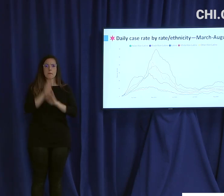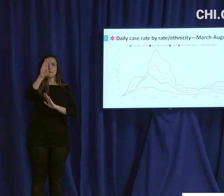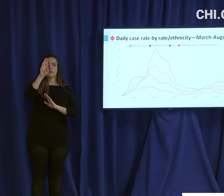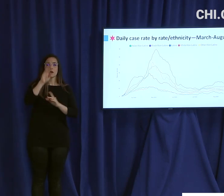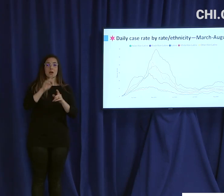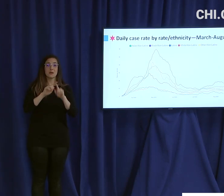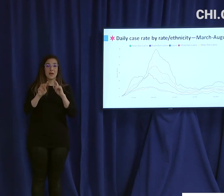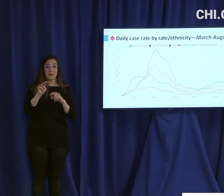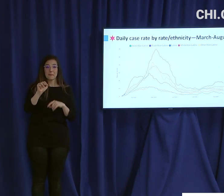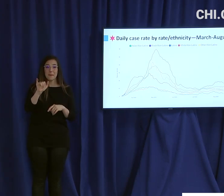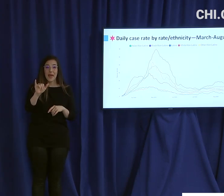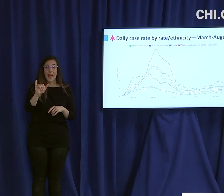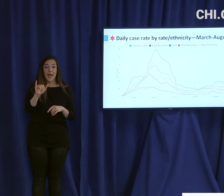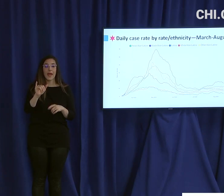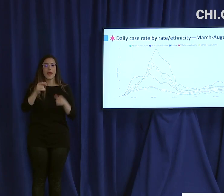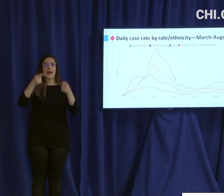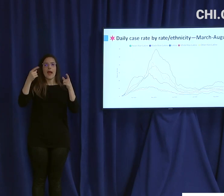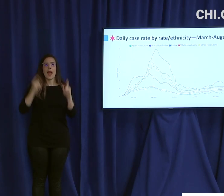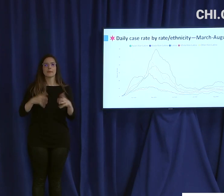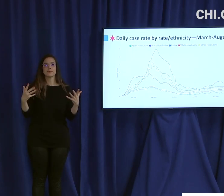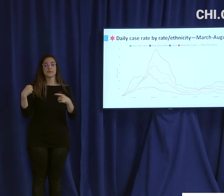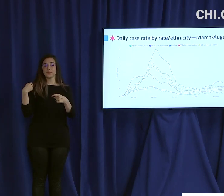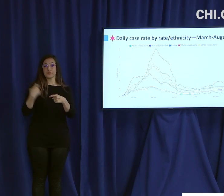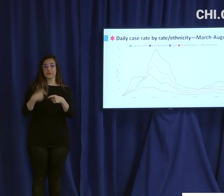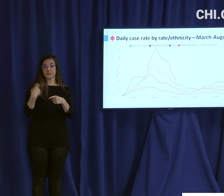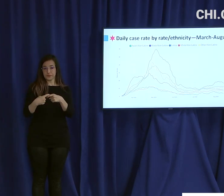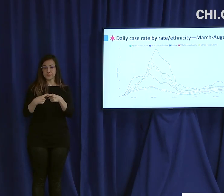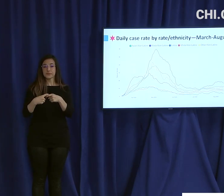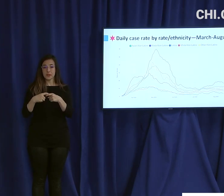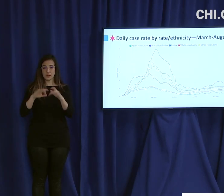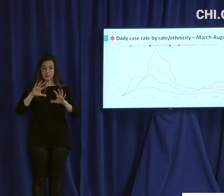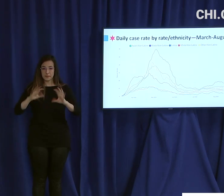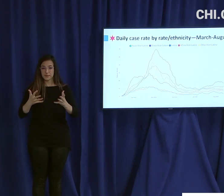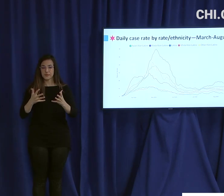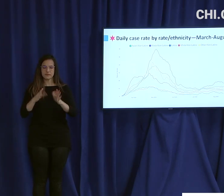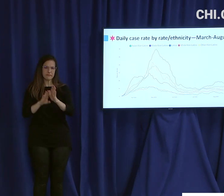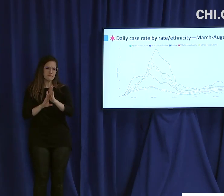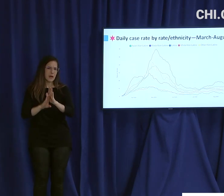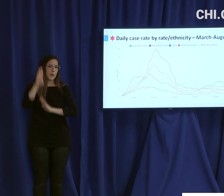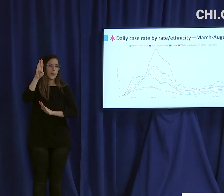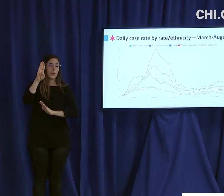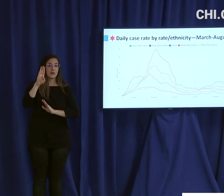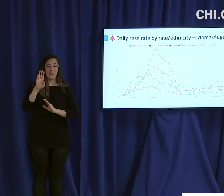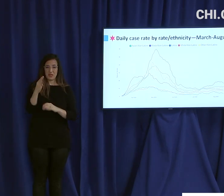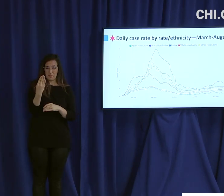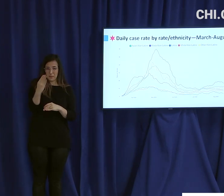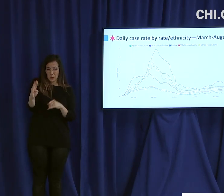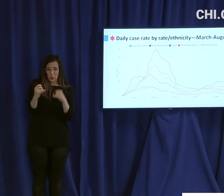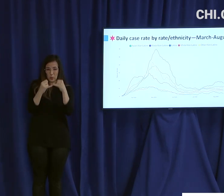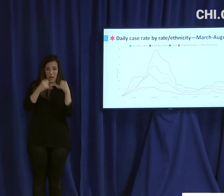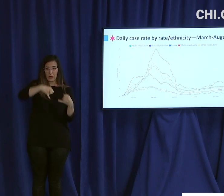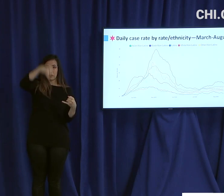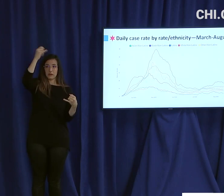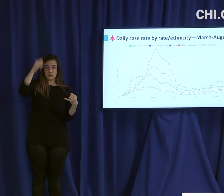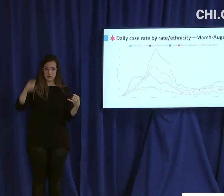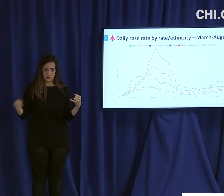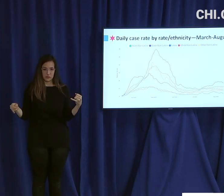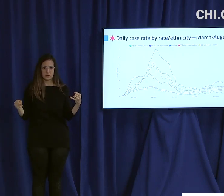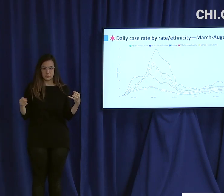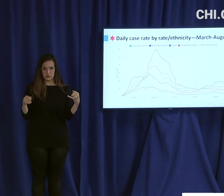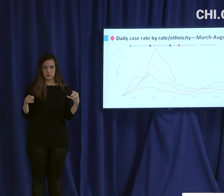the biggest surge among Latinx Chicagoans in terms of cases. And you can see that blue line has really continued